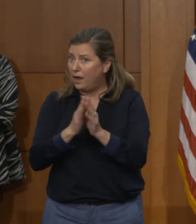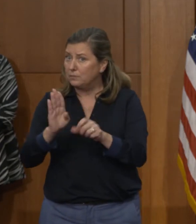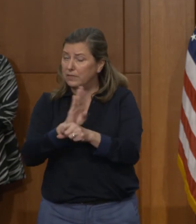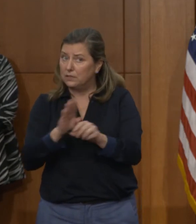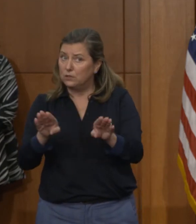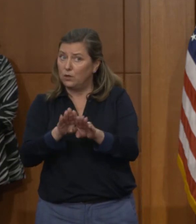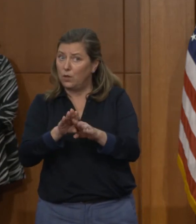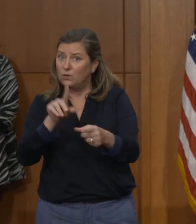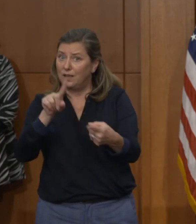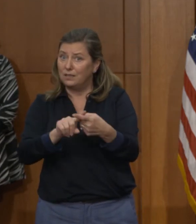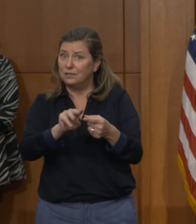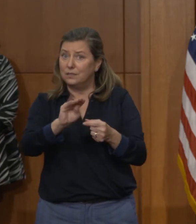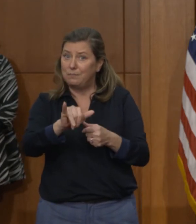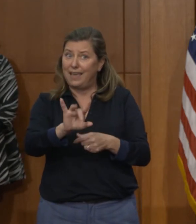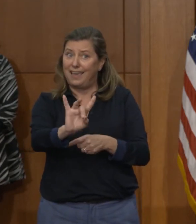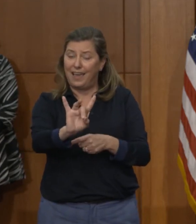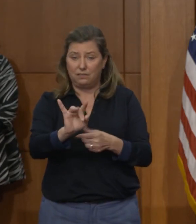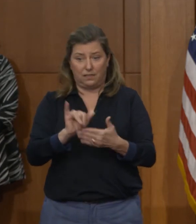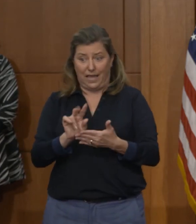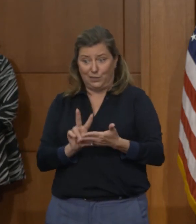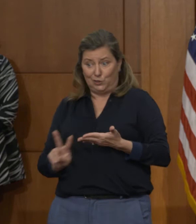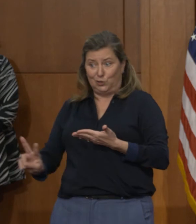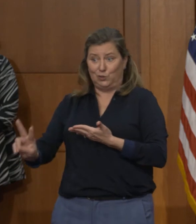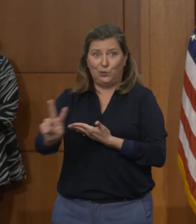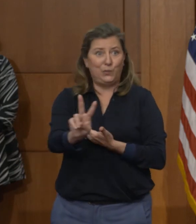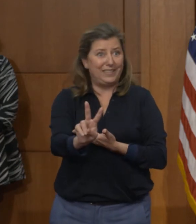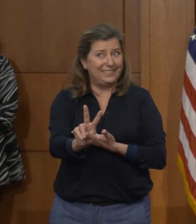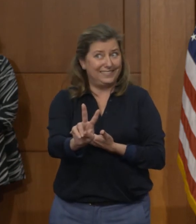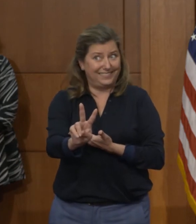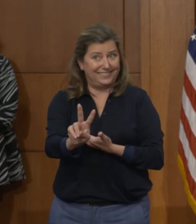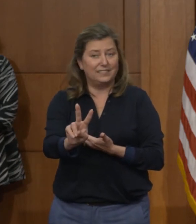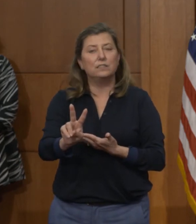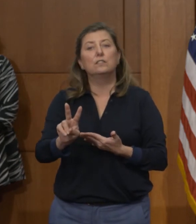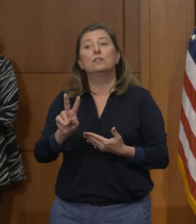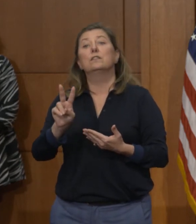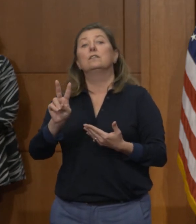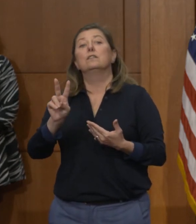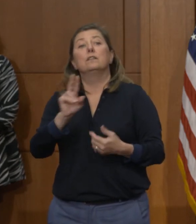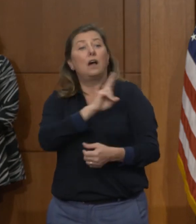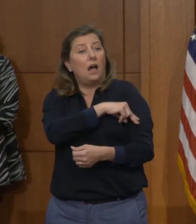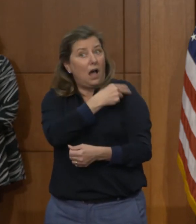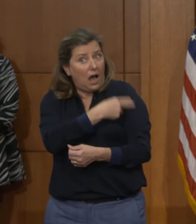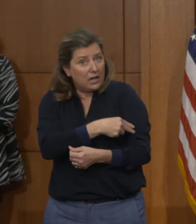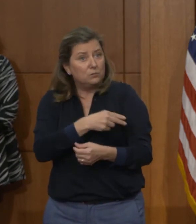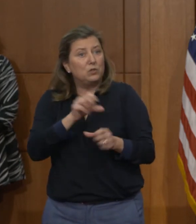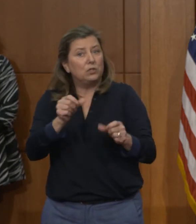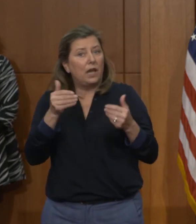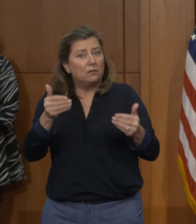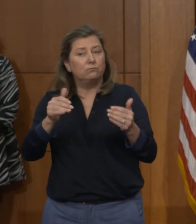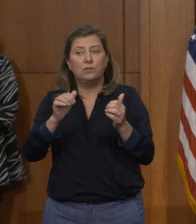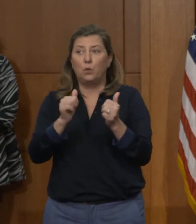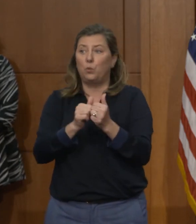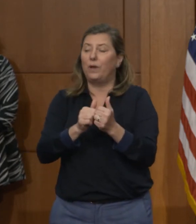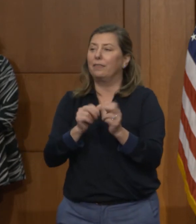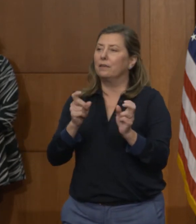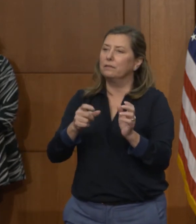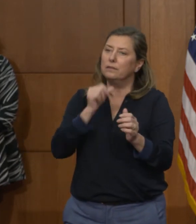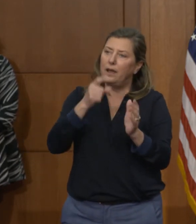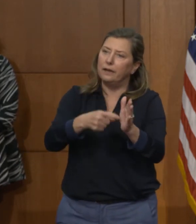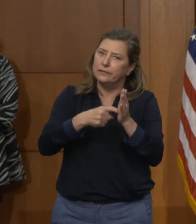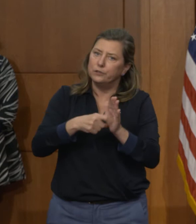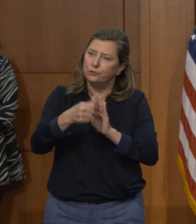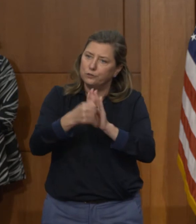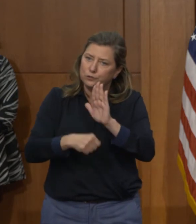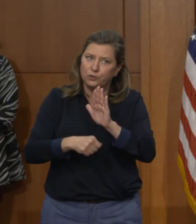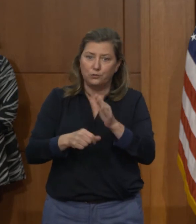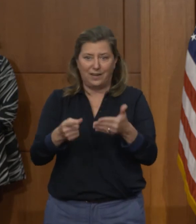which is 2 weeks, by the way, from today. Hospitals will be allowed to do elective surgeries a week from today, which is May